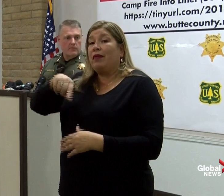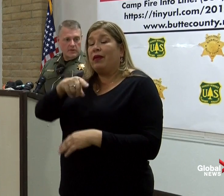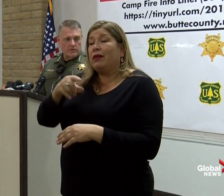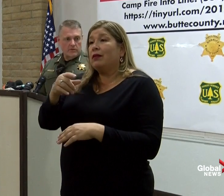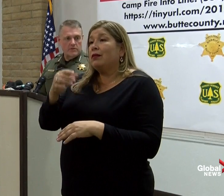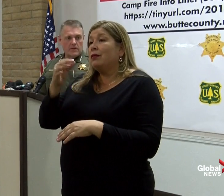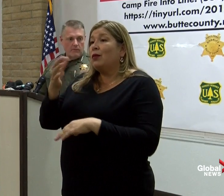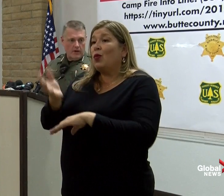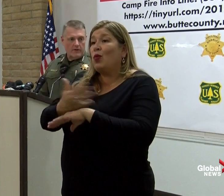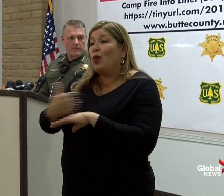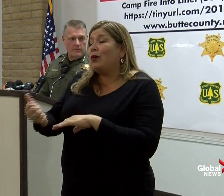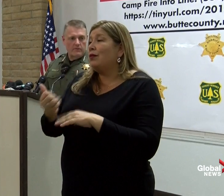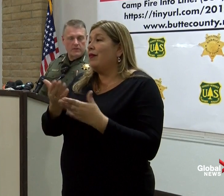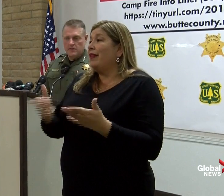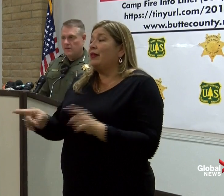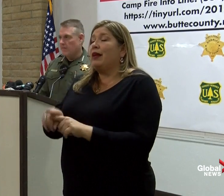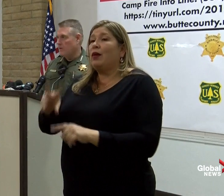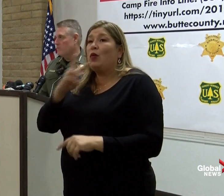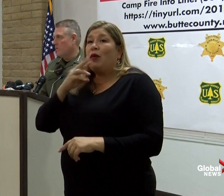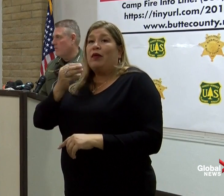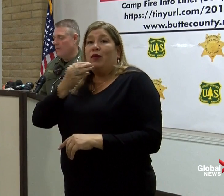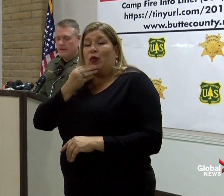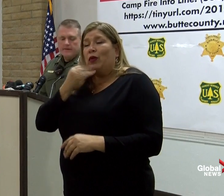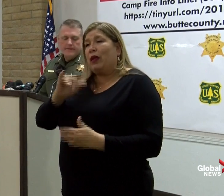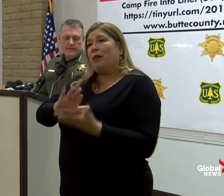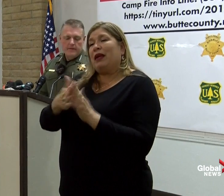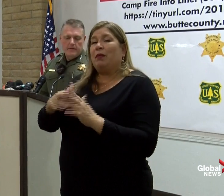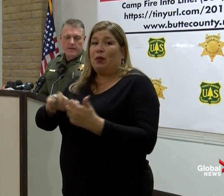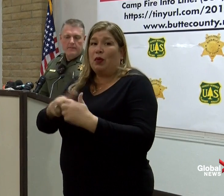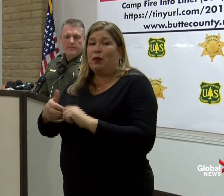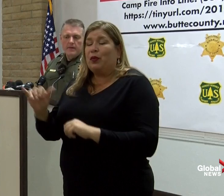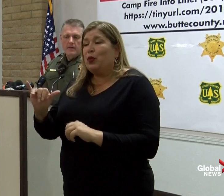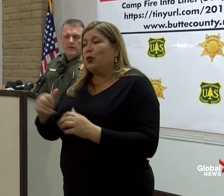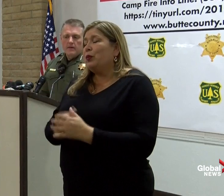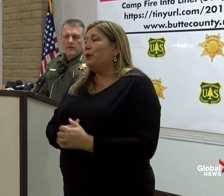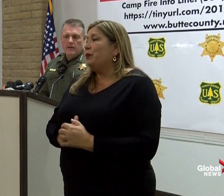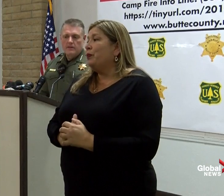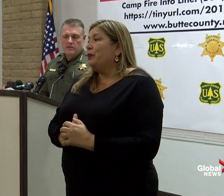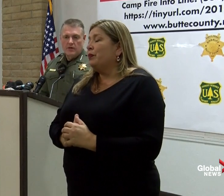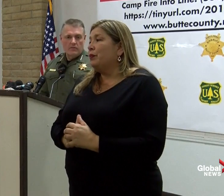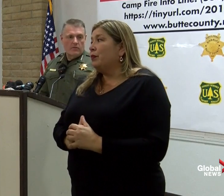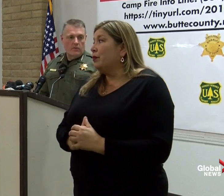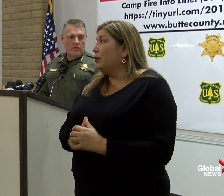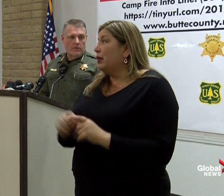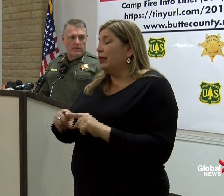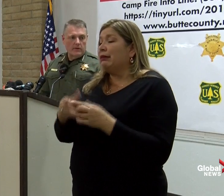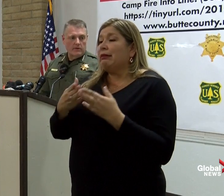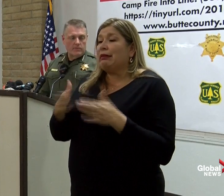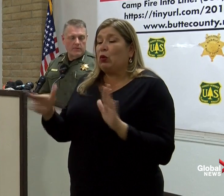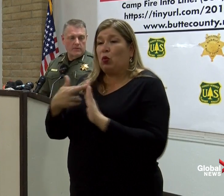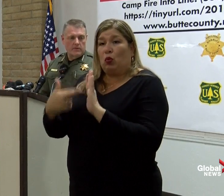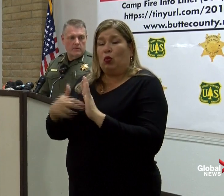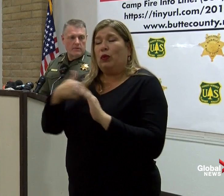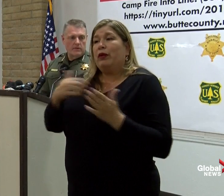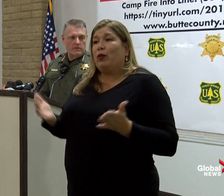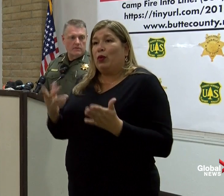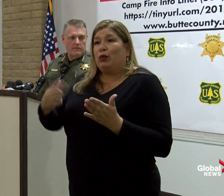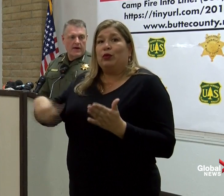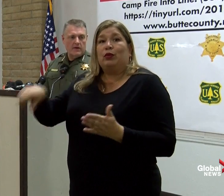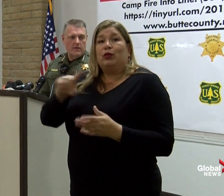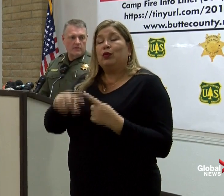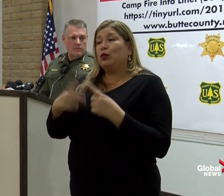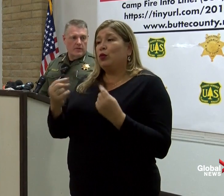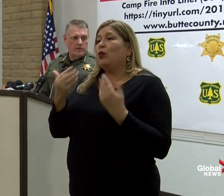out of resources like water and food and things like that becomes problematic. As a general rule, what we would encourage people to do is